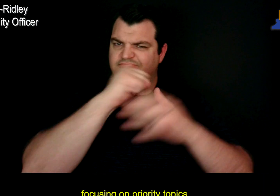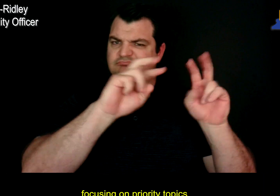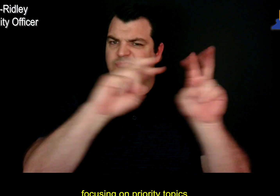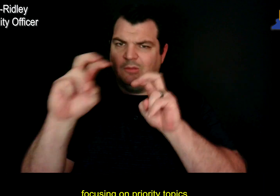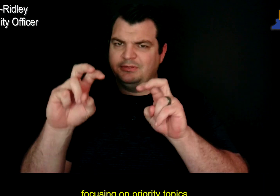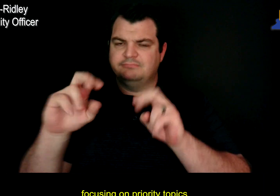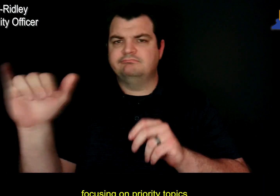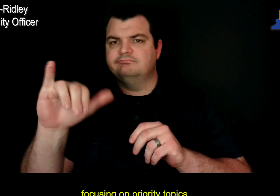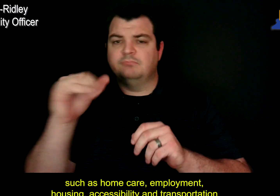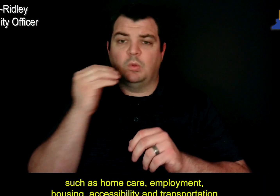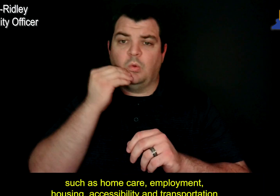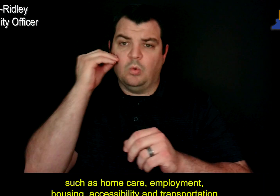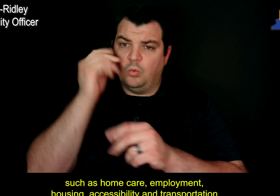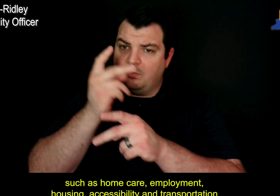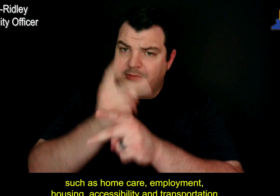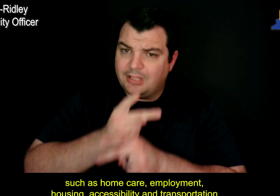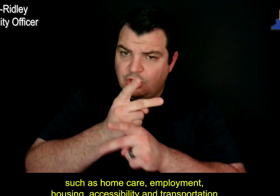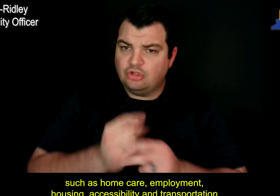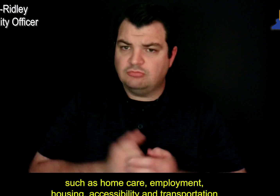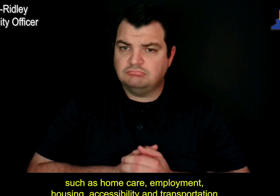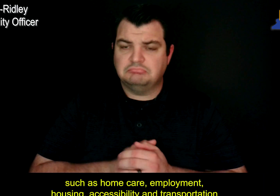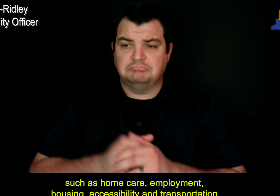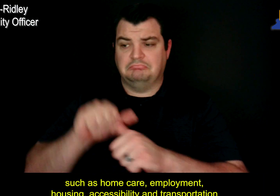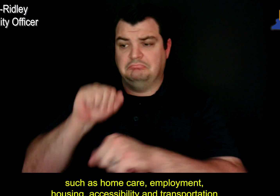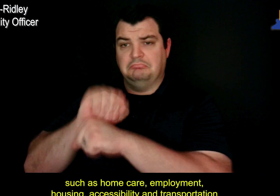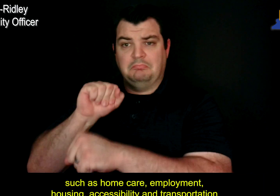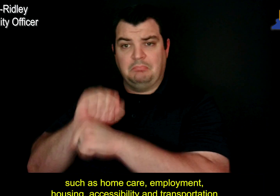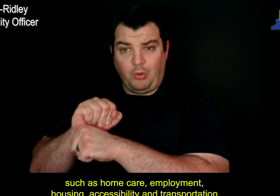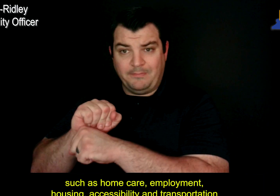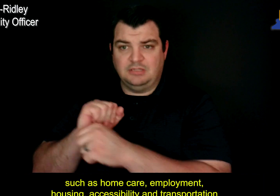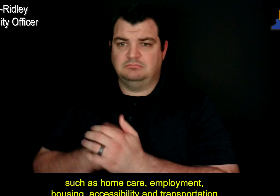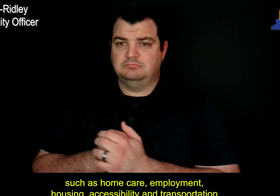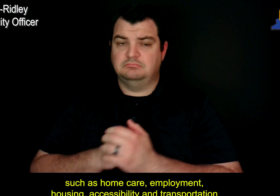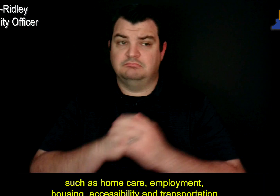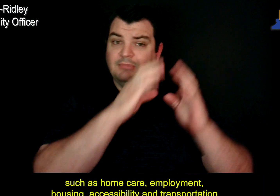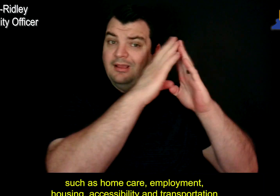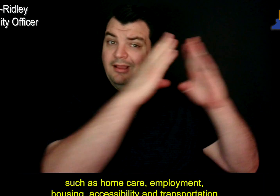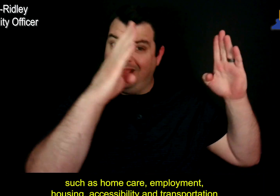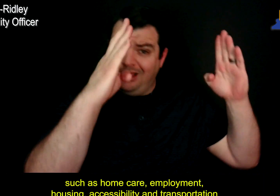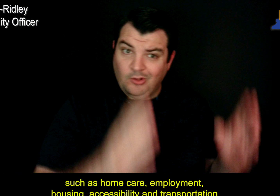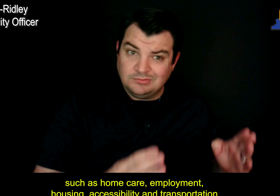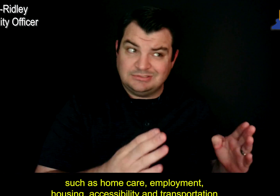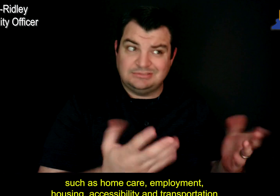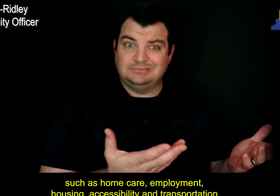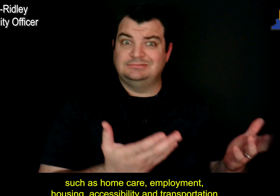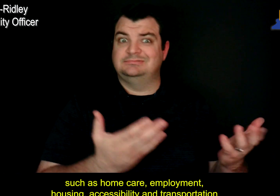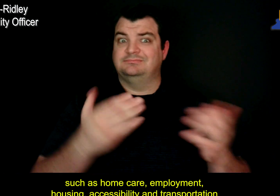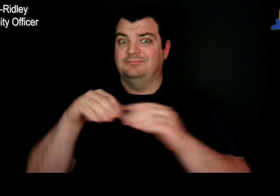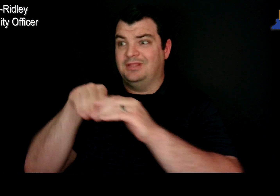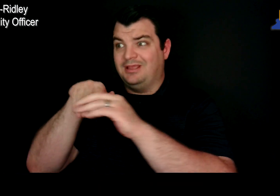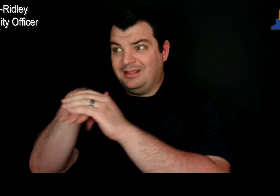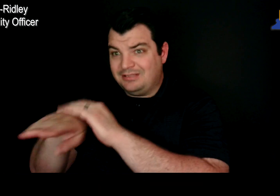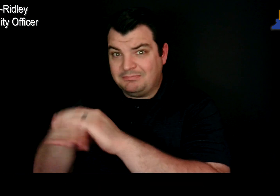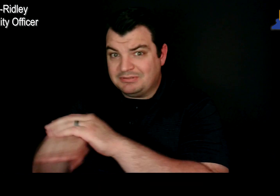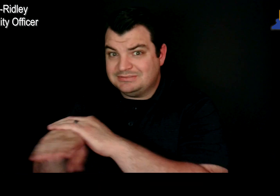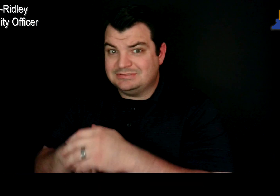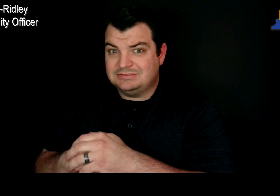focusing on priorities topics such as home care, employment, housing, accessibility, and transportation,